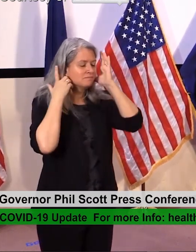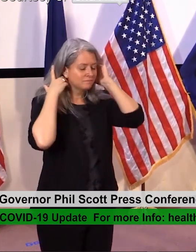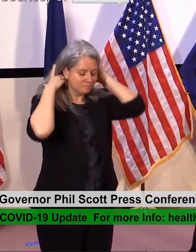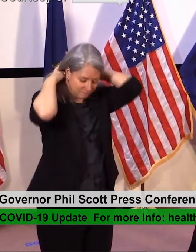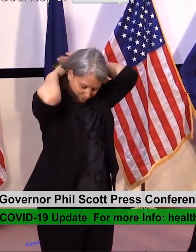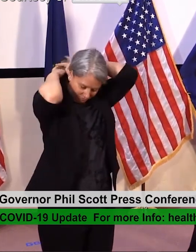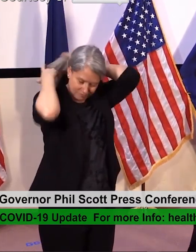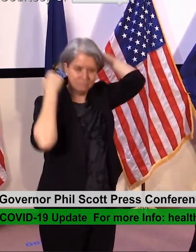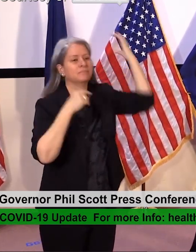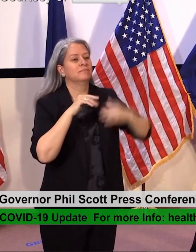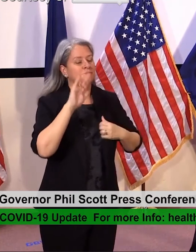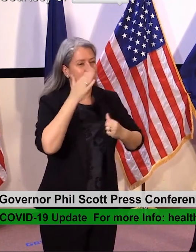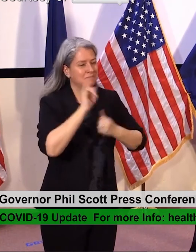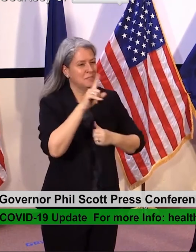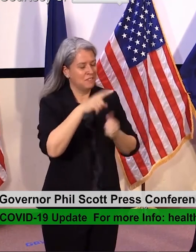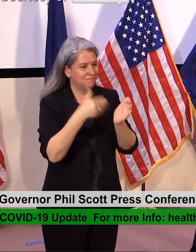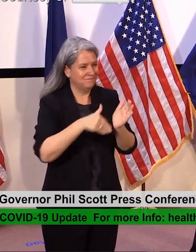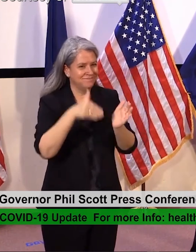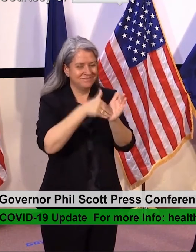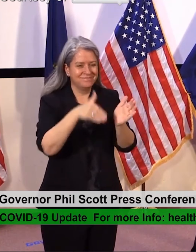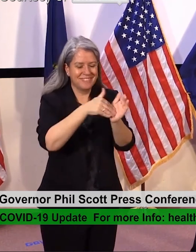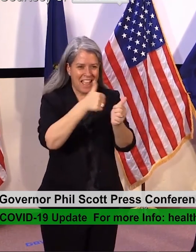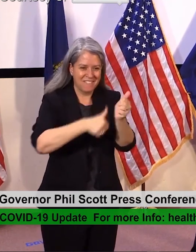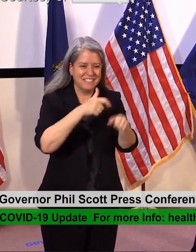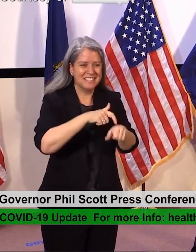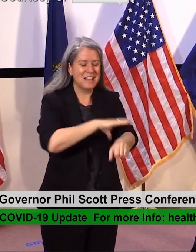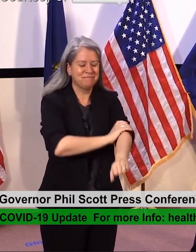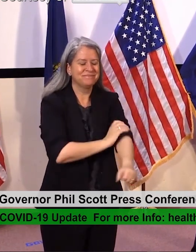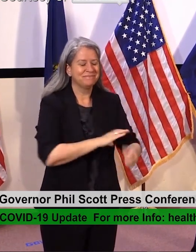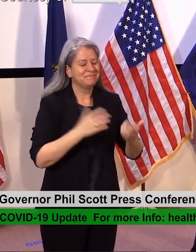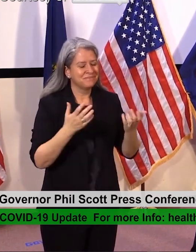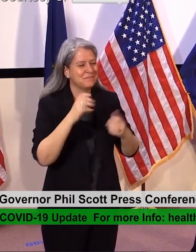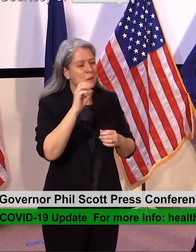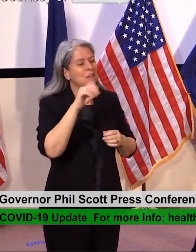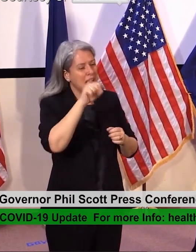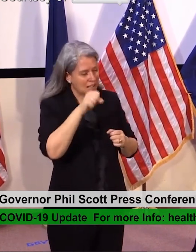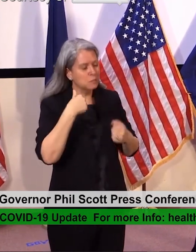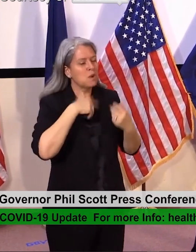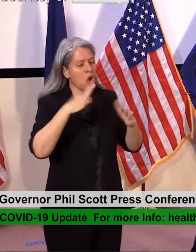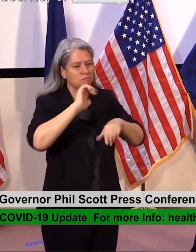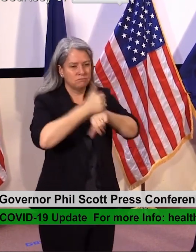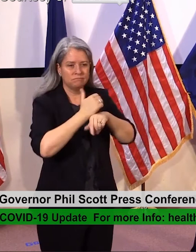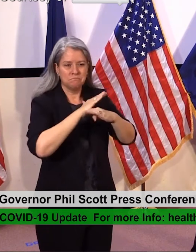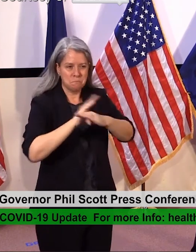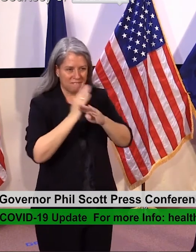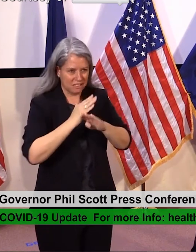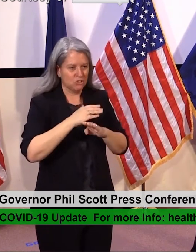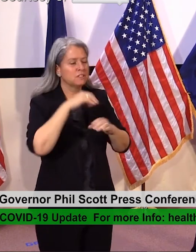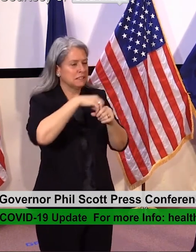This has been a question that's come up continually. We've put preventive measures into place,